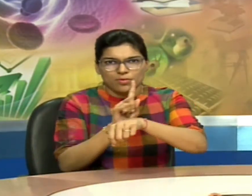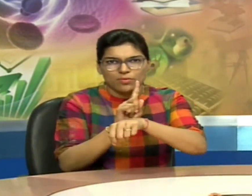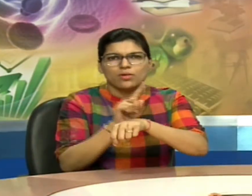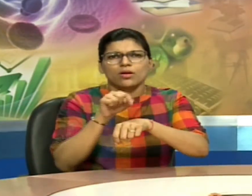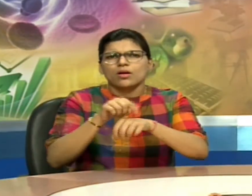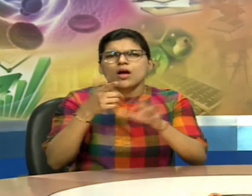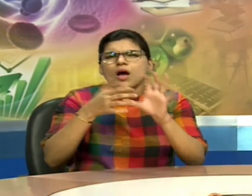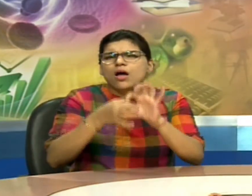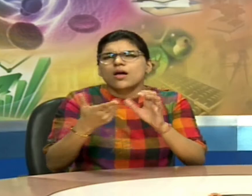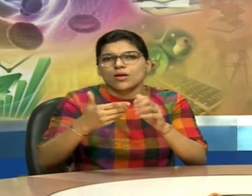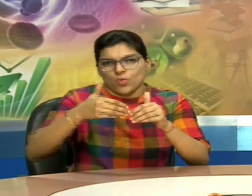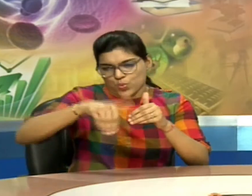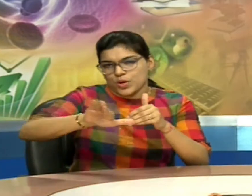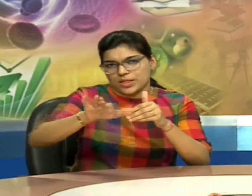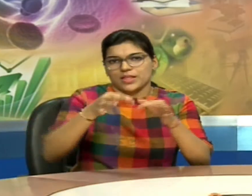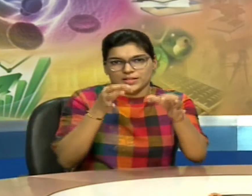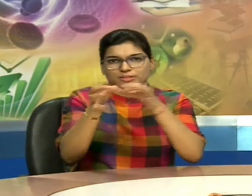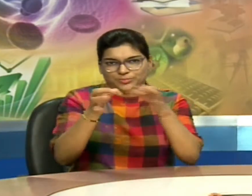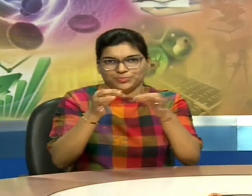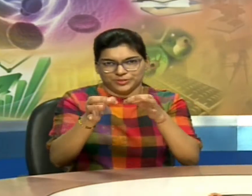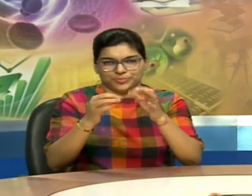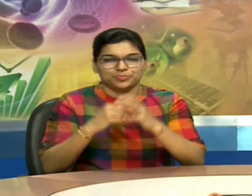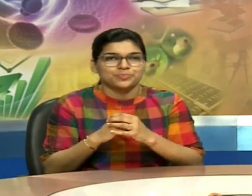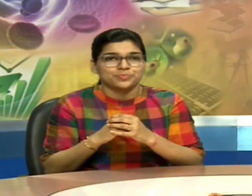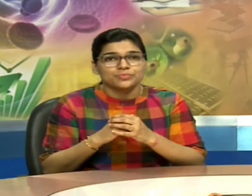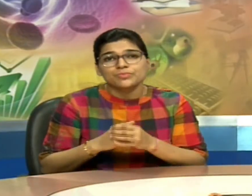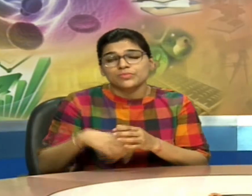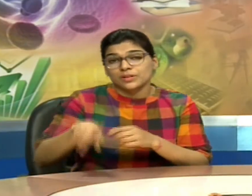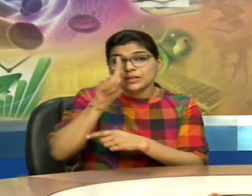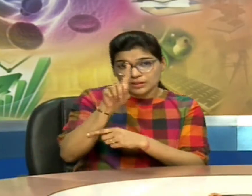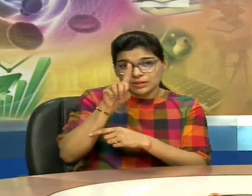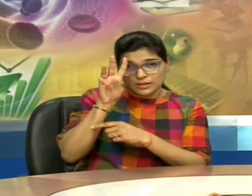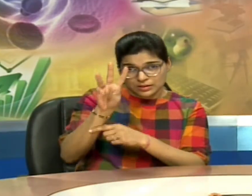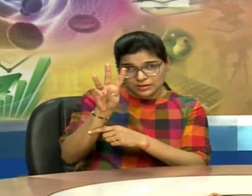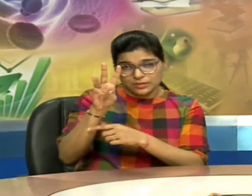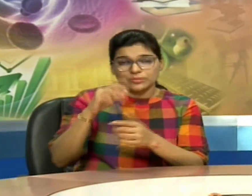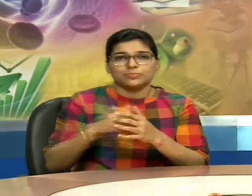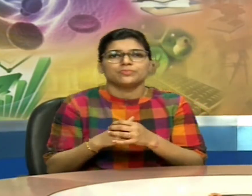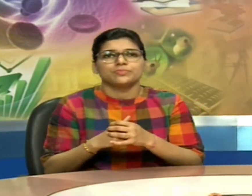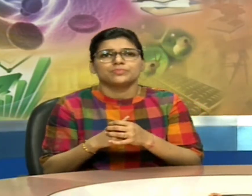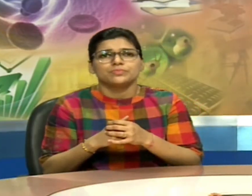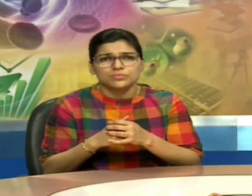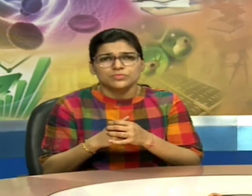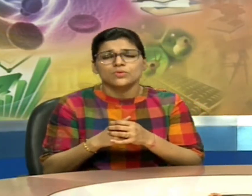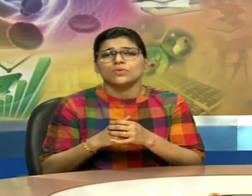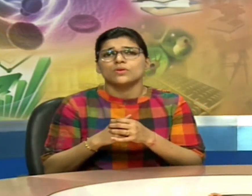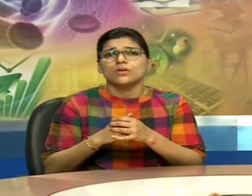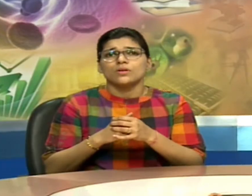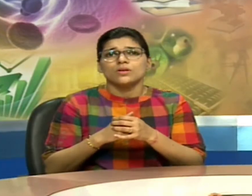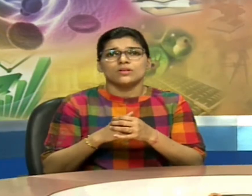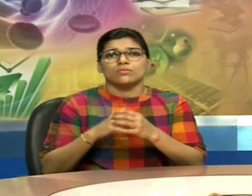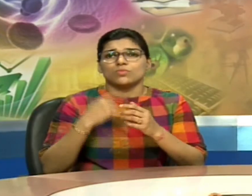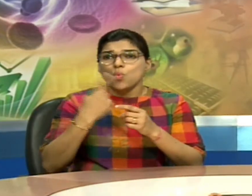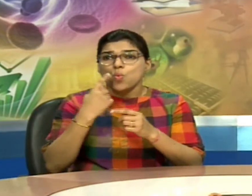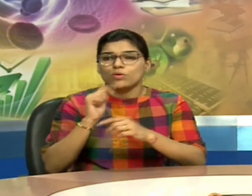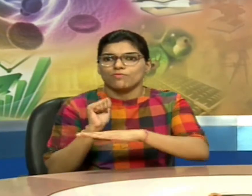that we all have Earth Hour, we should participate in the event. Earth Hour we will explain